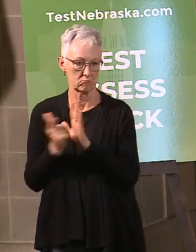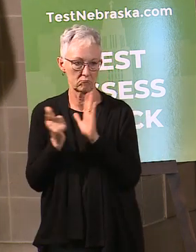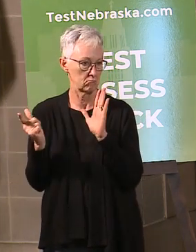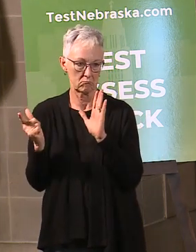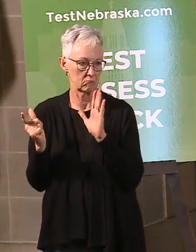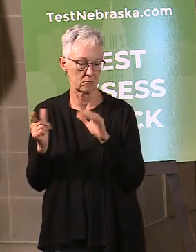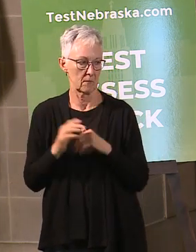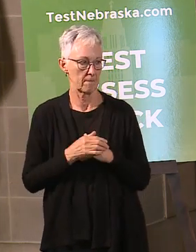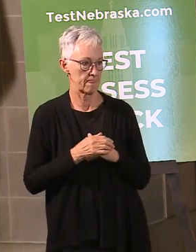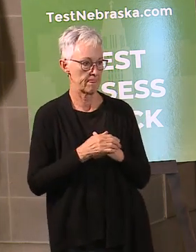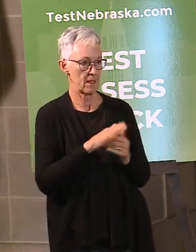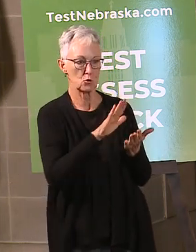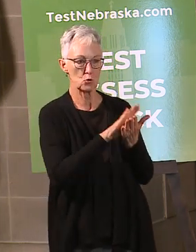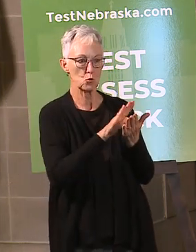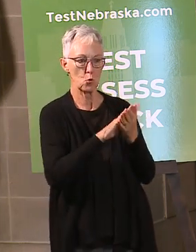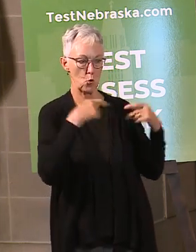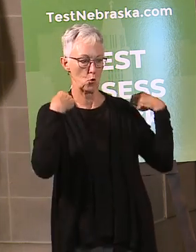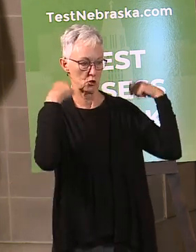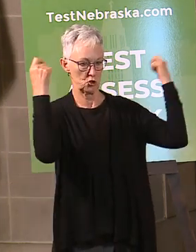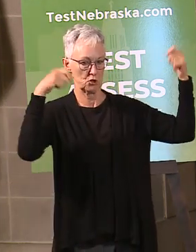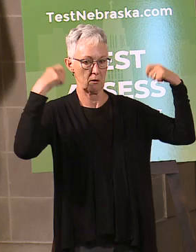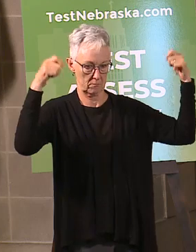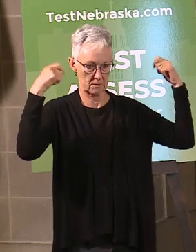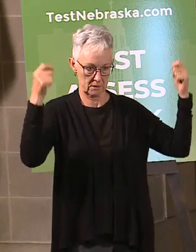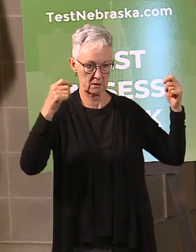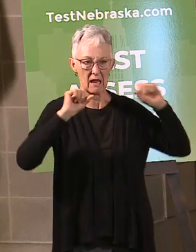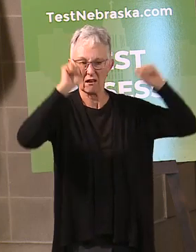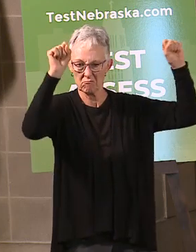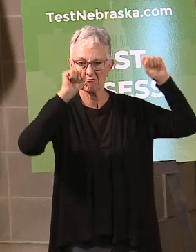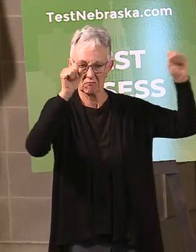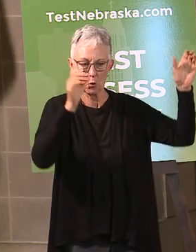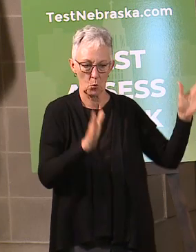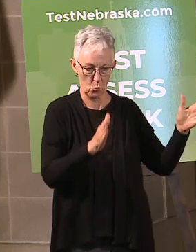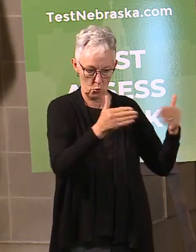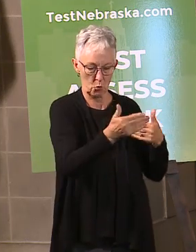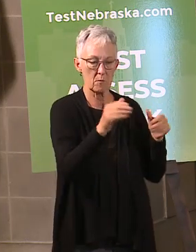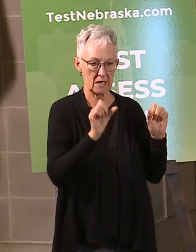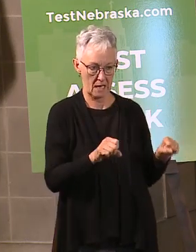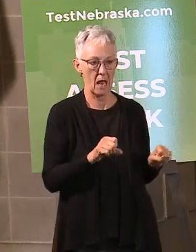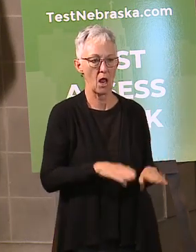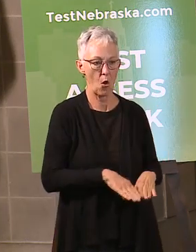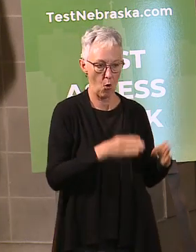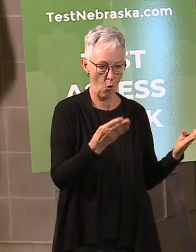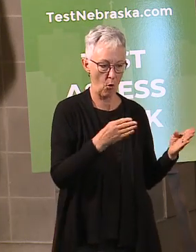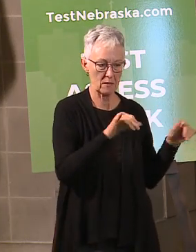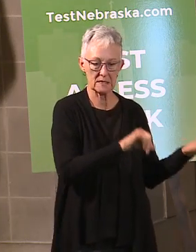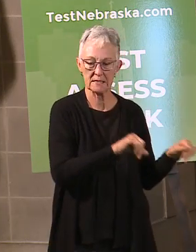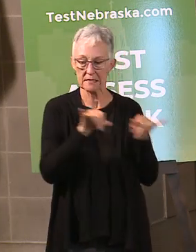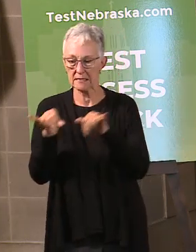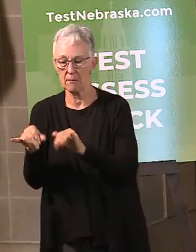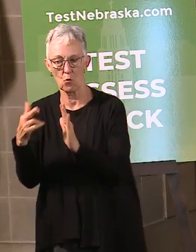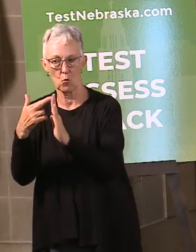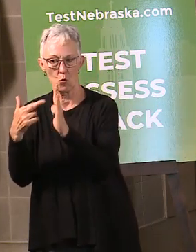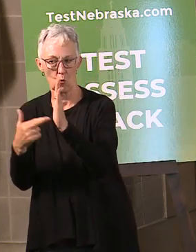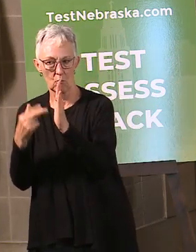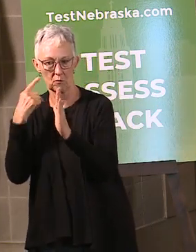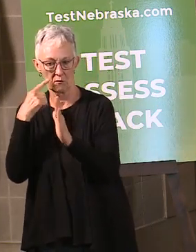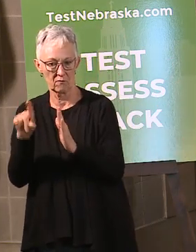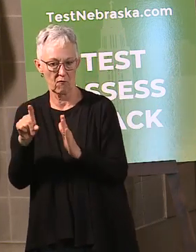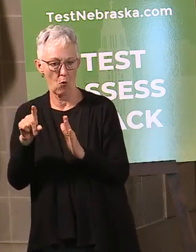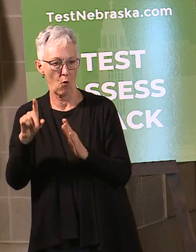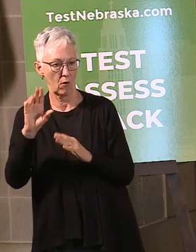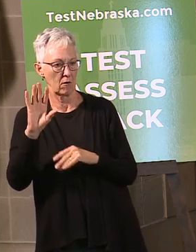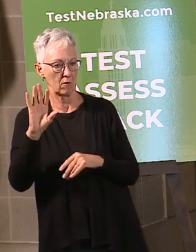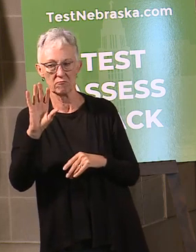prohibited. School gyms and weight rooms are permitted to be open following the same guidelines as healthcare, fitness clubs,